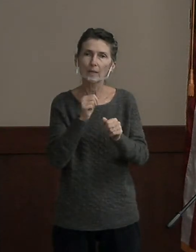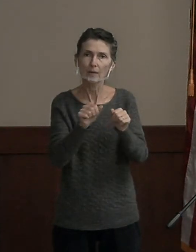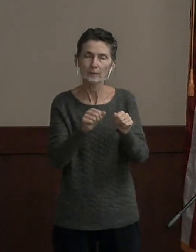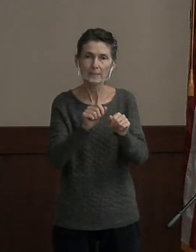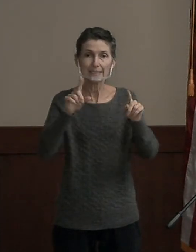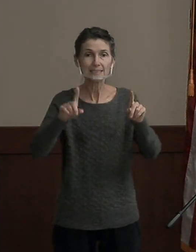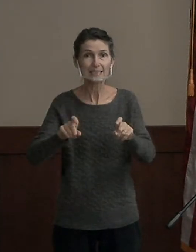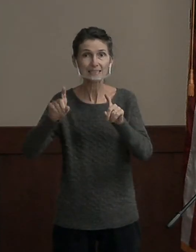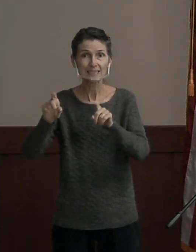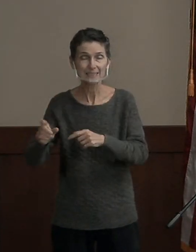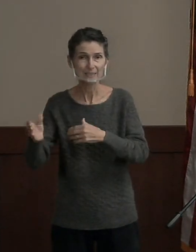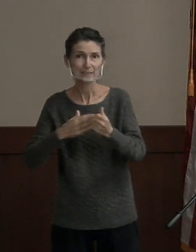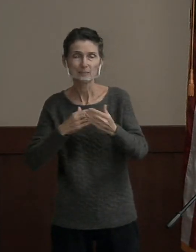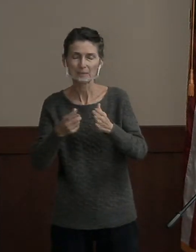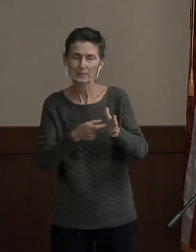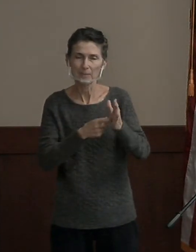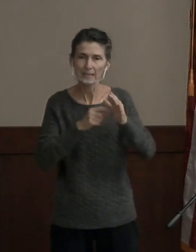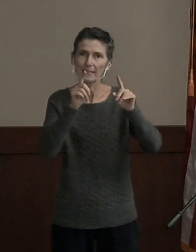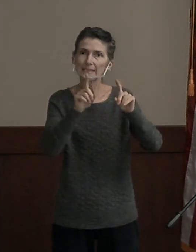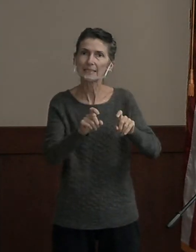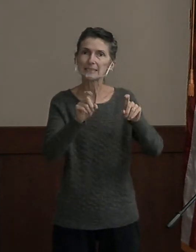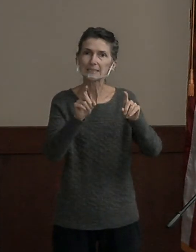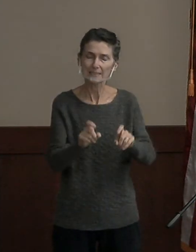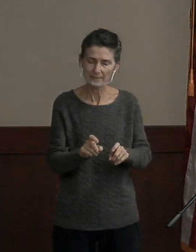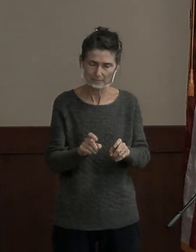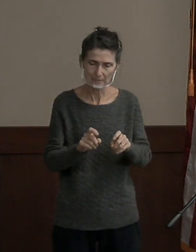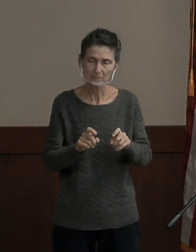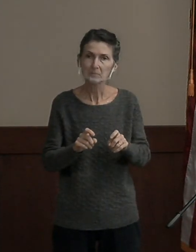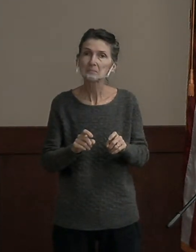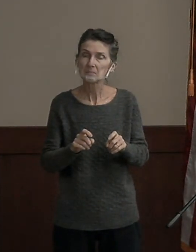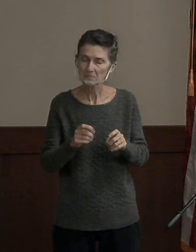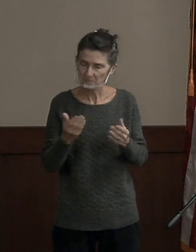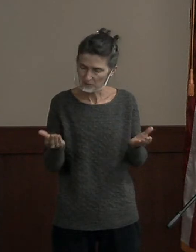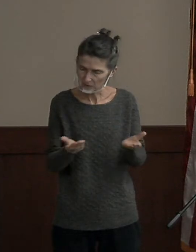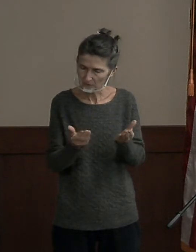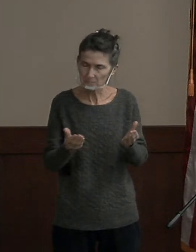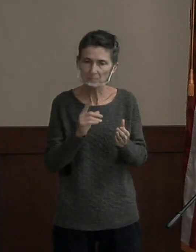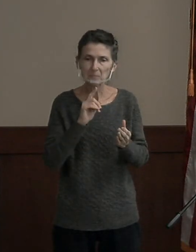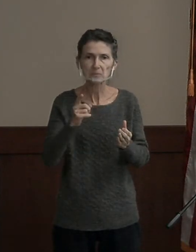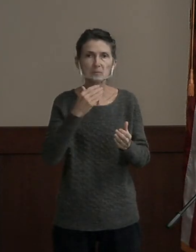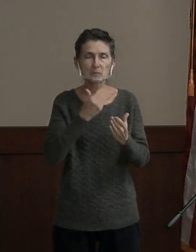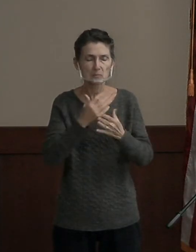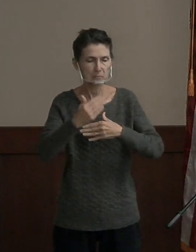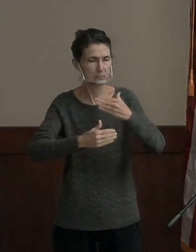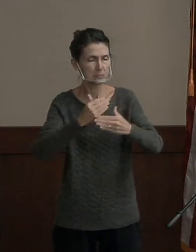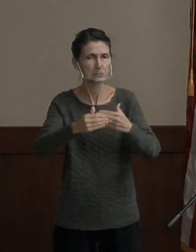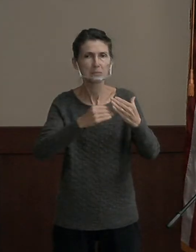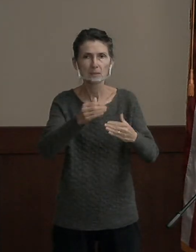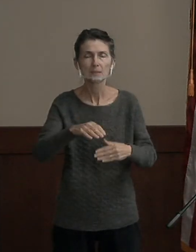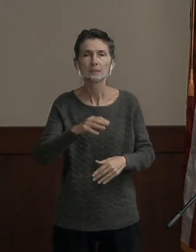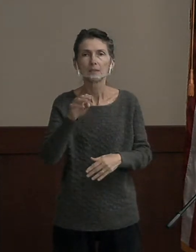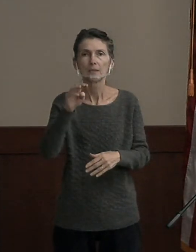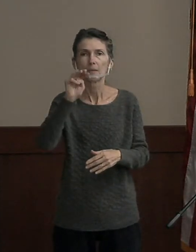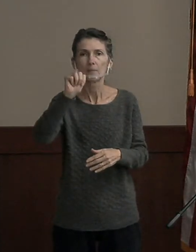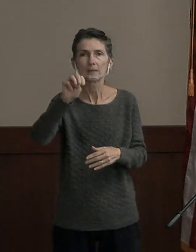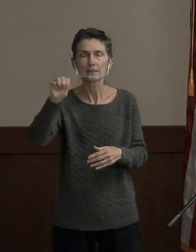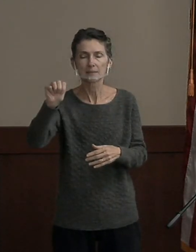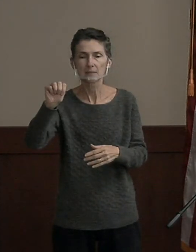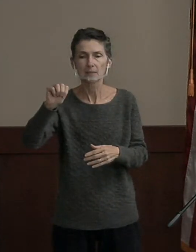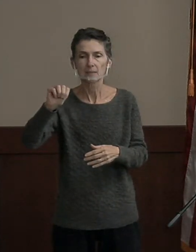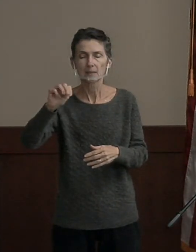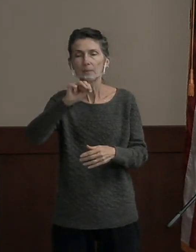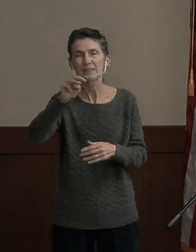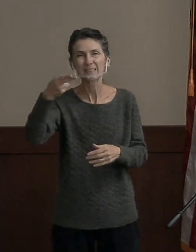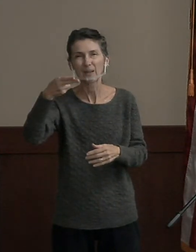Testing. Despite demand, testing capacity remains robust here in our county. Meritus Health administers